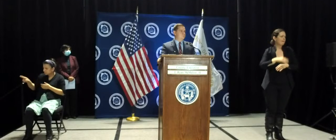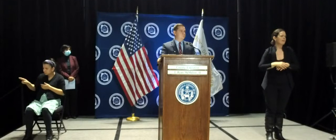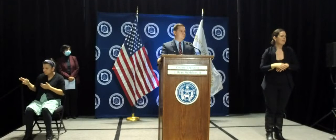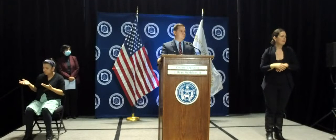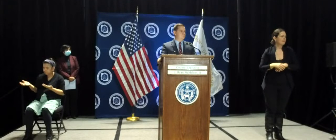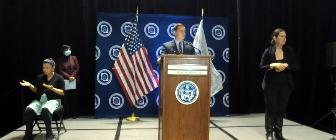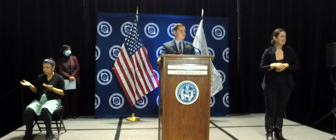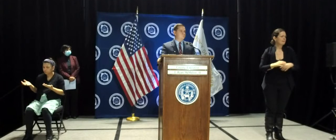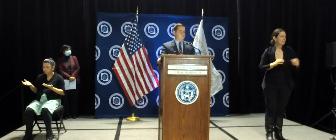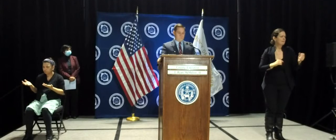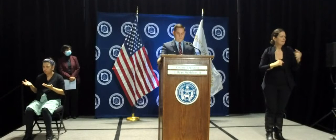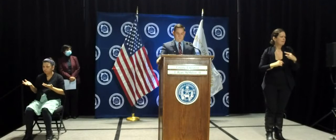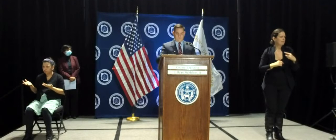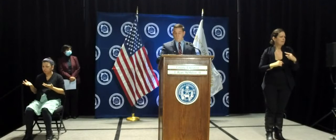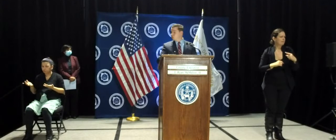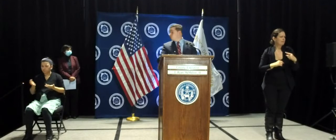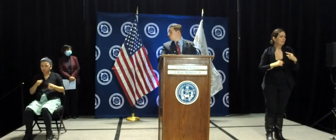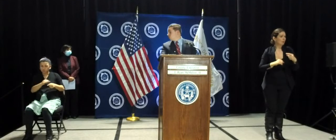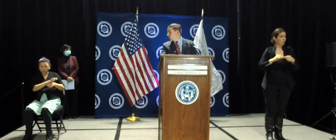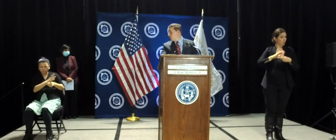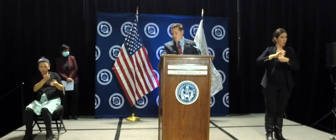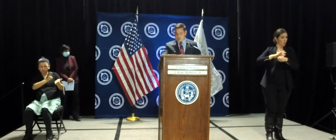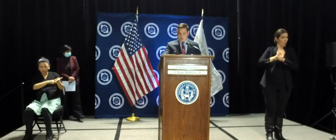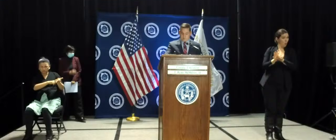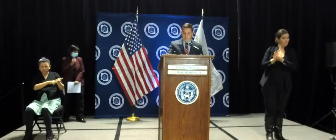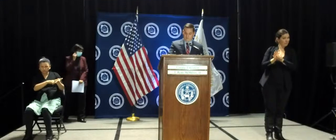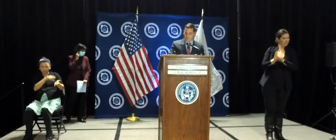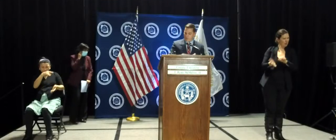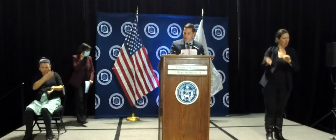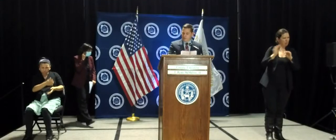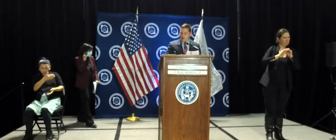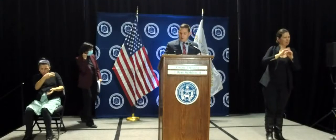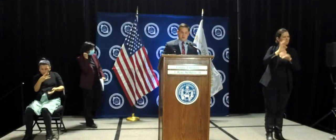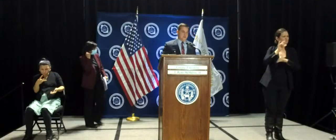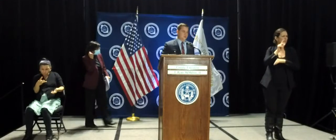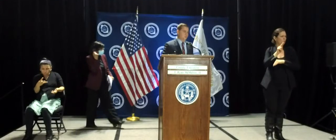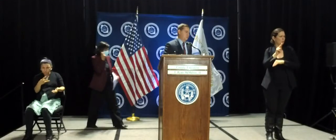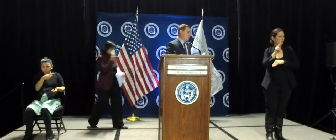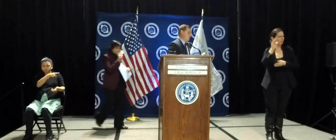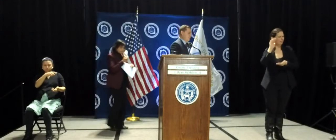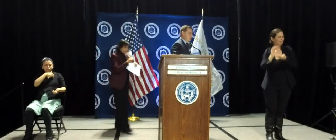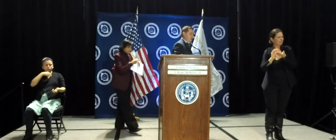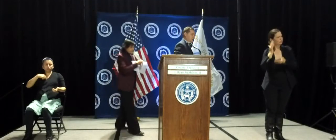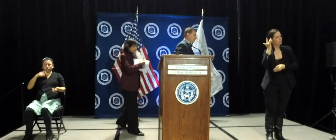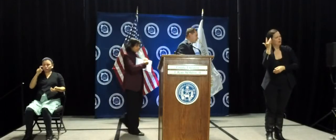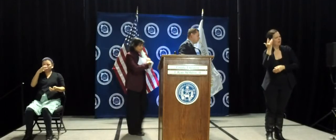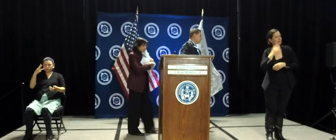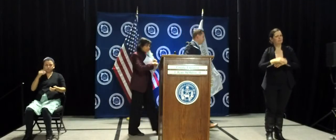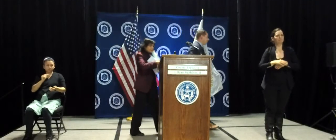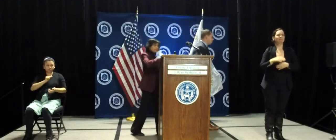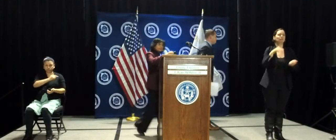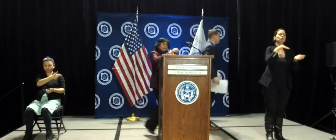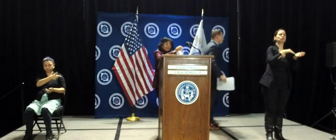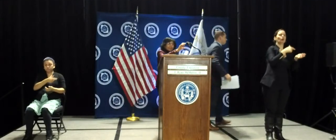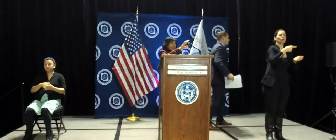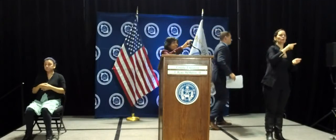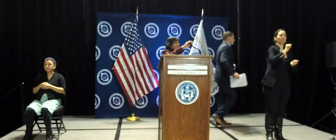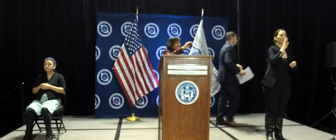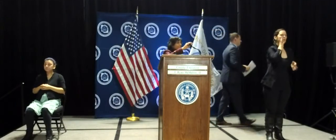large numbers of COVID? Do you want to touch that, Doctor? I'll let Dr. Gupta take that, not Dr.